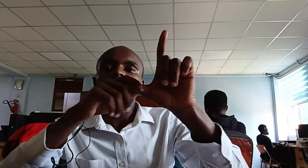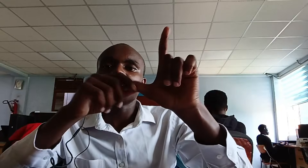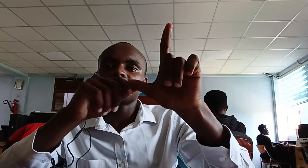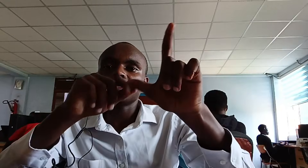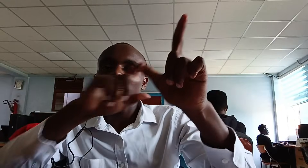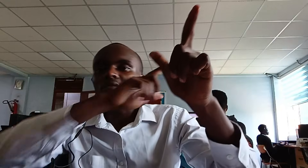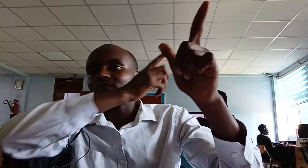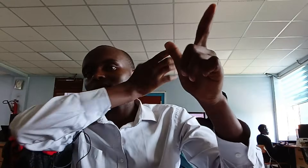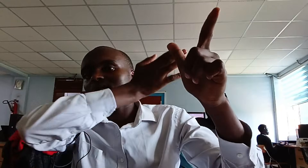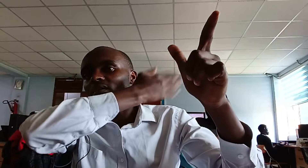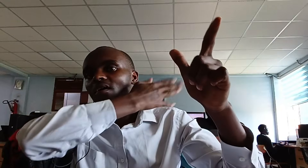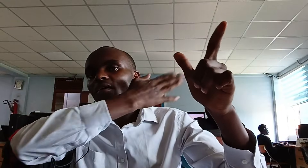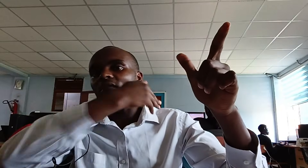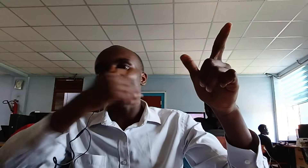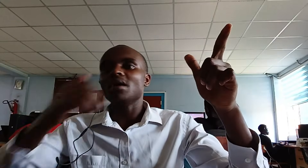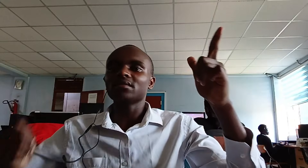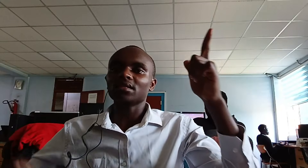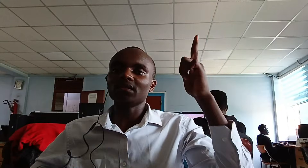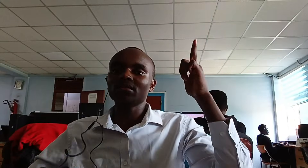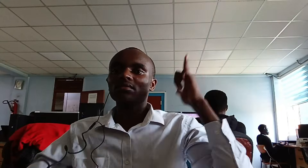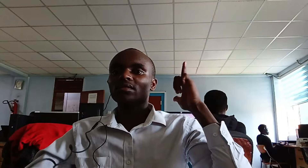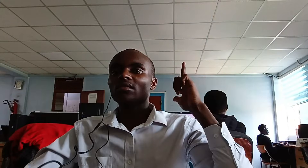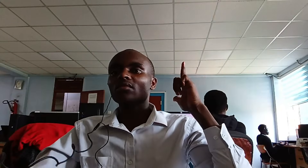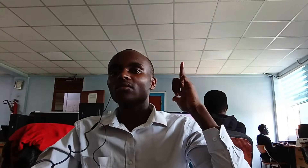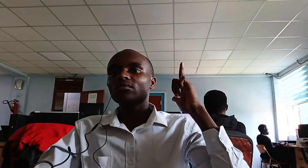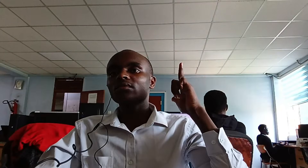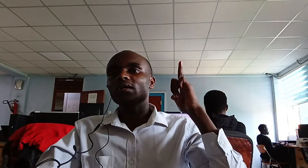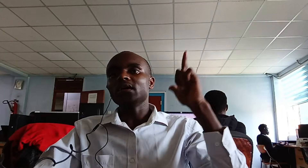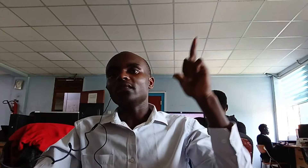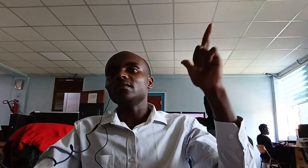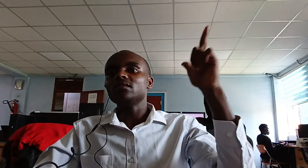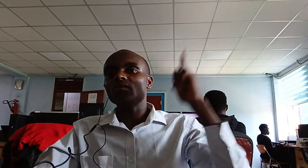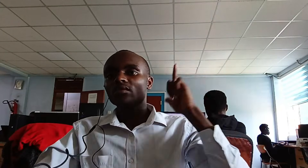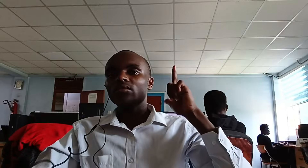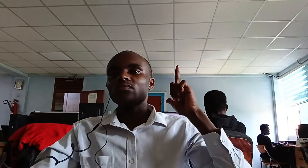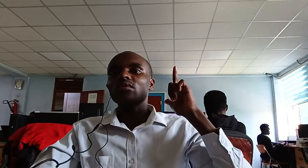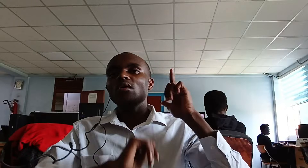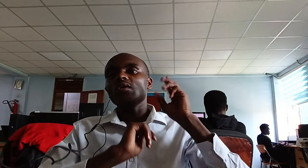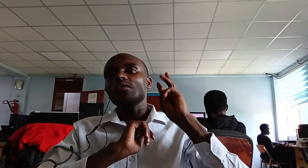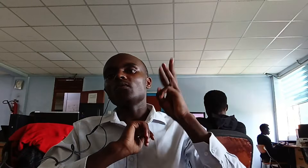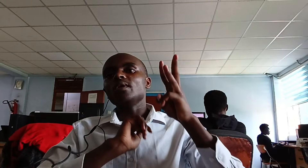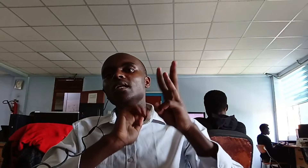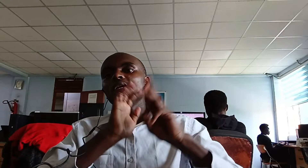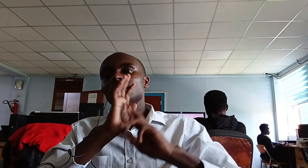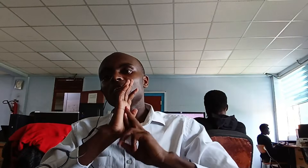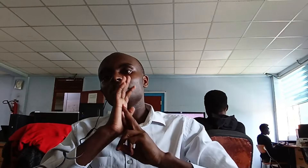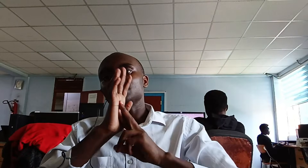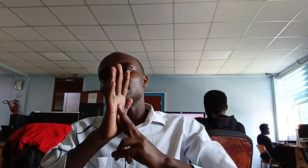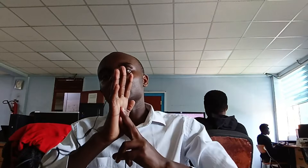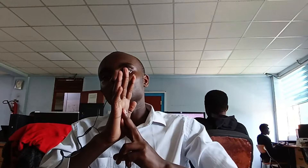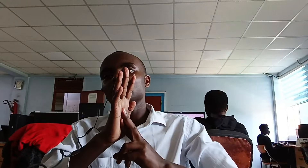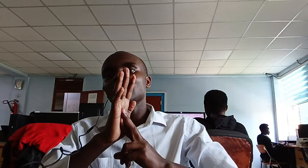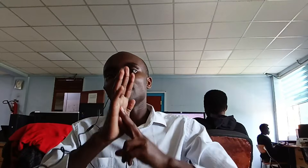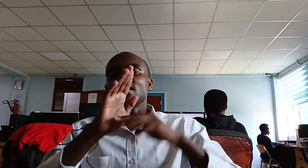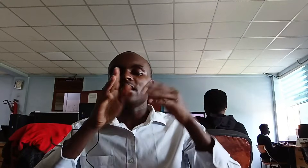part will look on the back side, so it's law. This law will represent